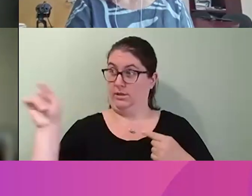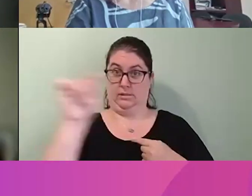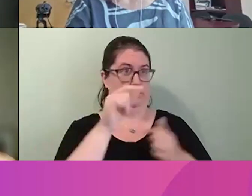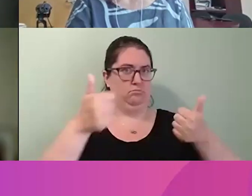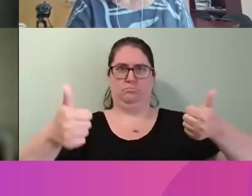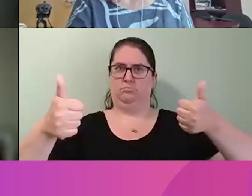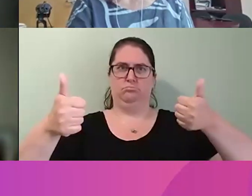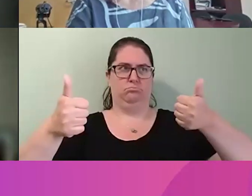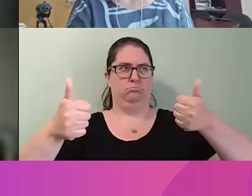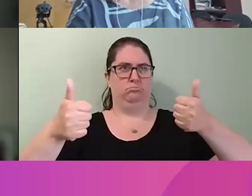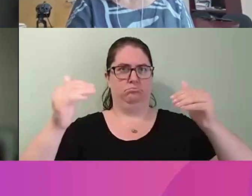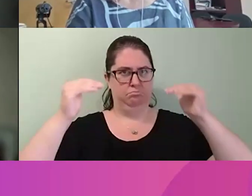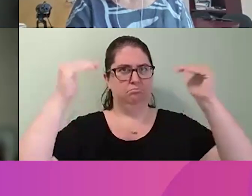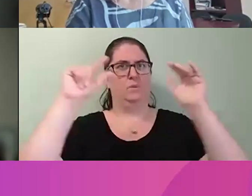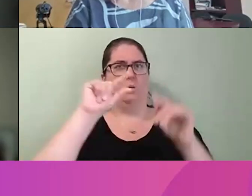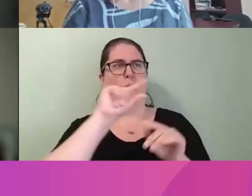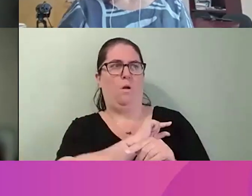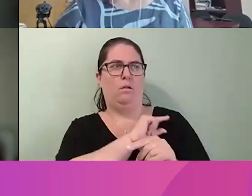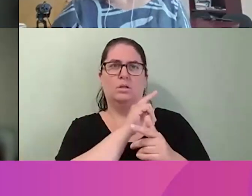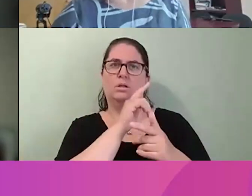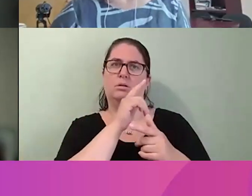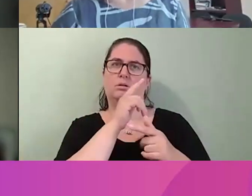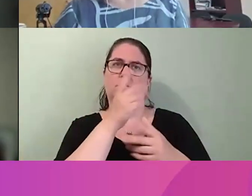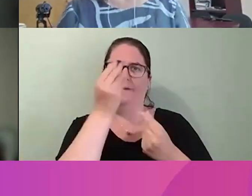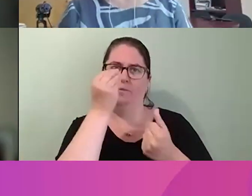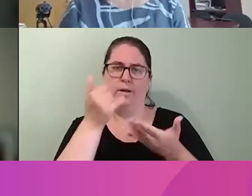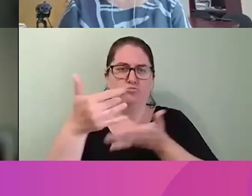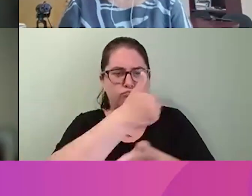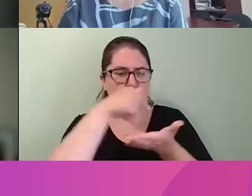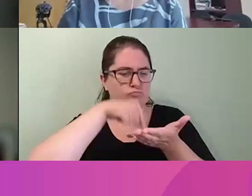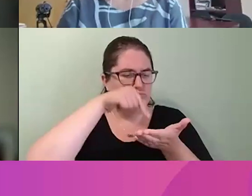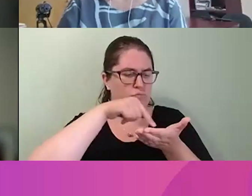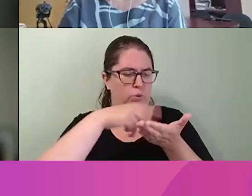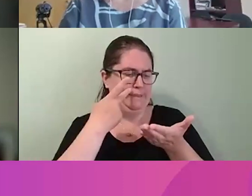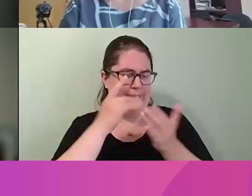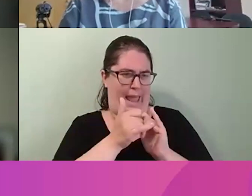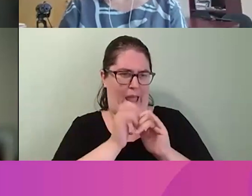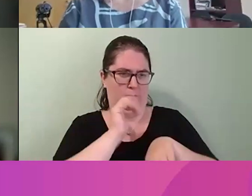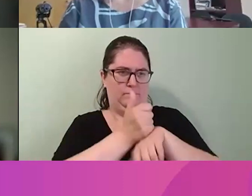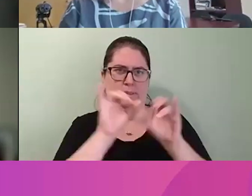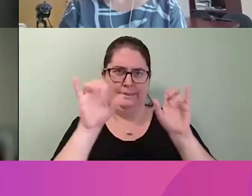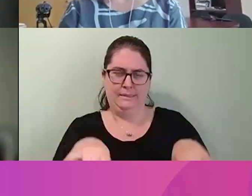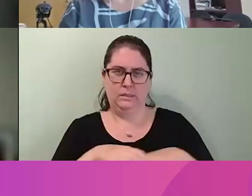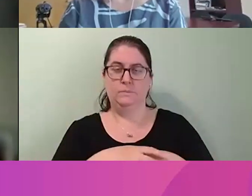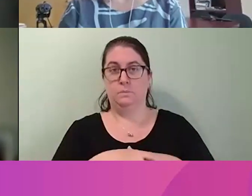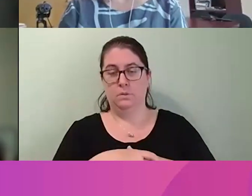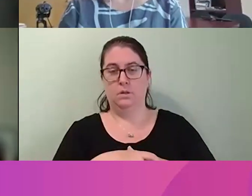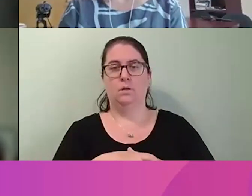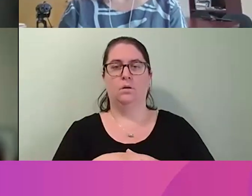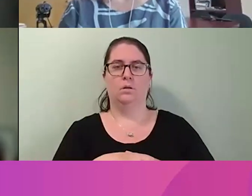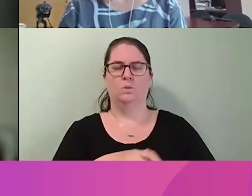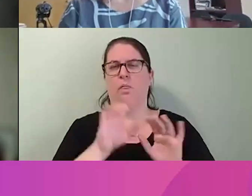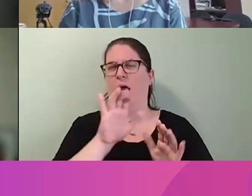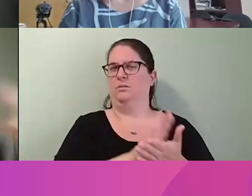high quality data to help inform what those systems can look like. um, and then I think so that's kind